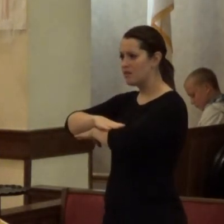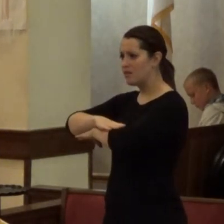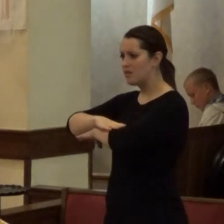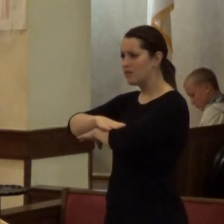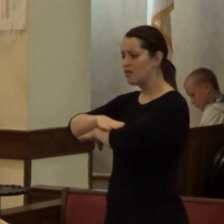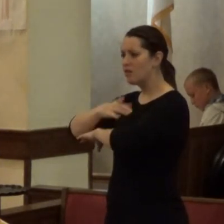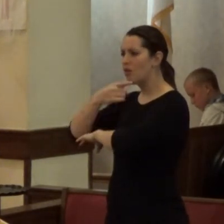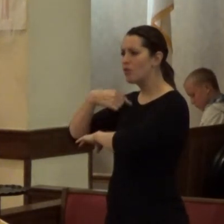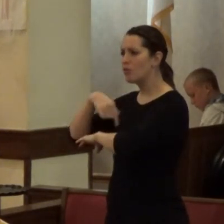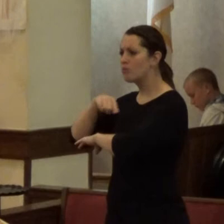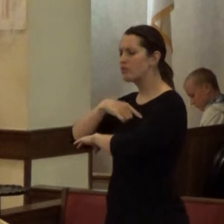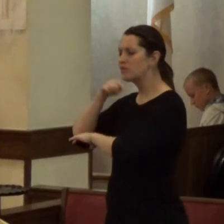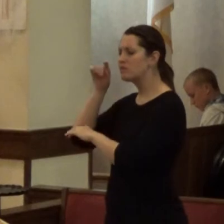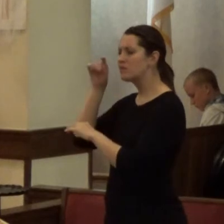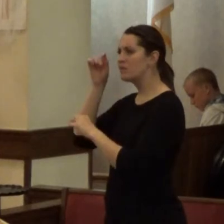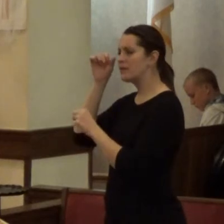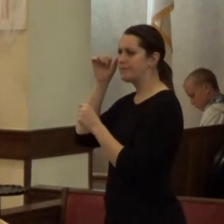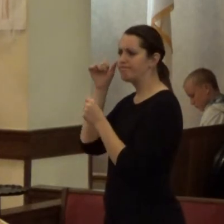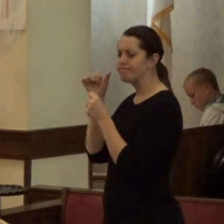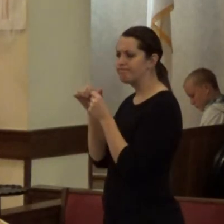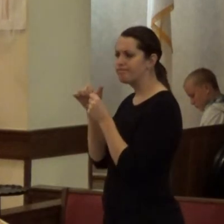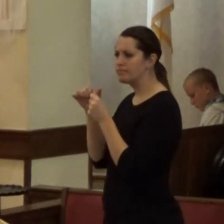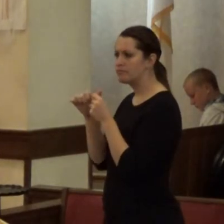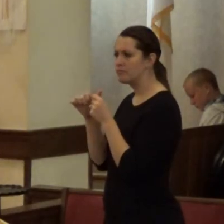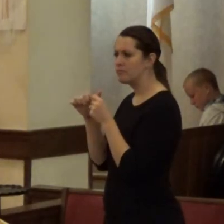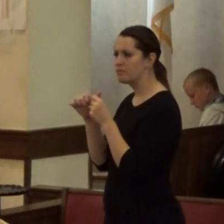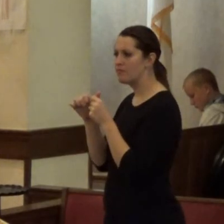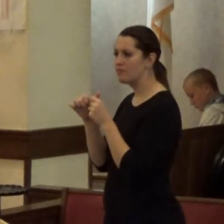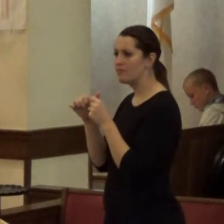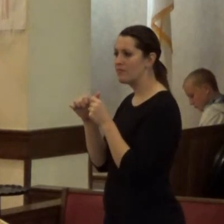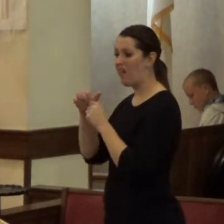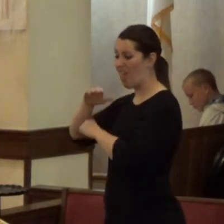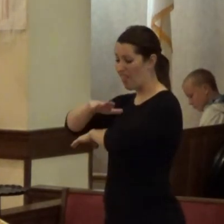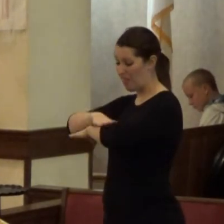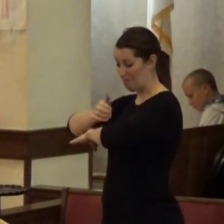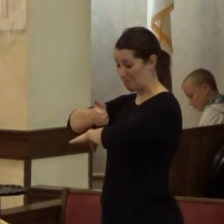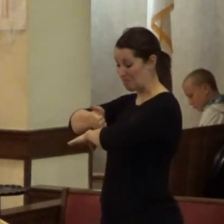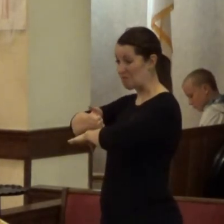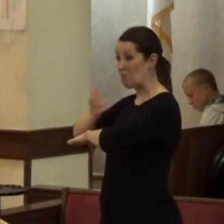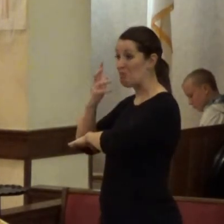And we remember that it's not a pretty table.